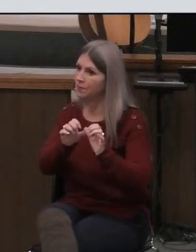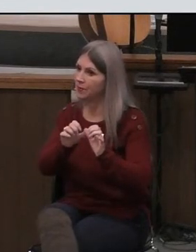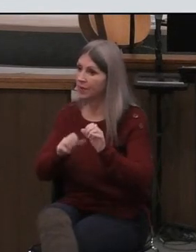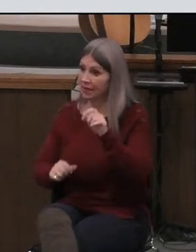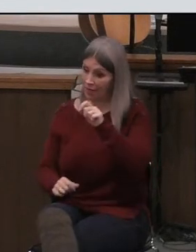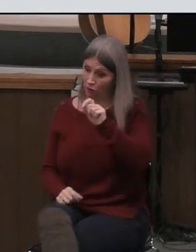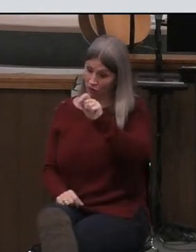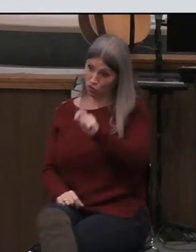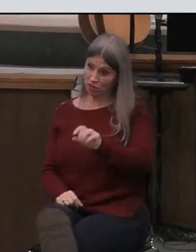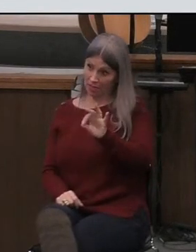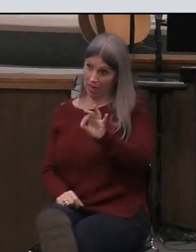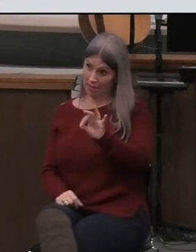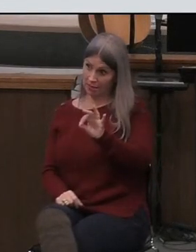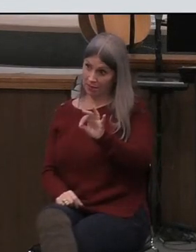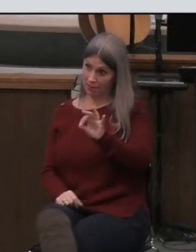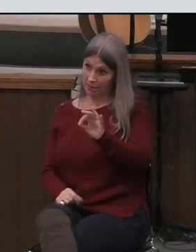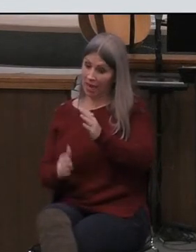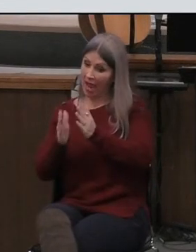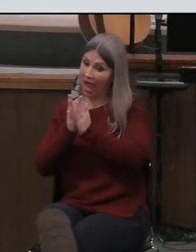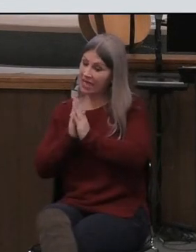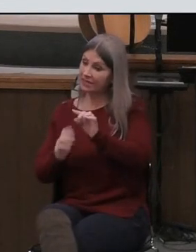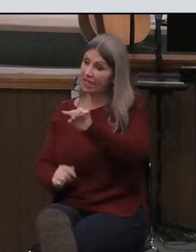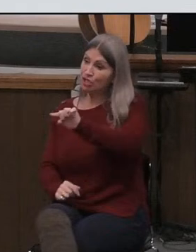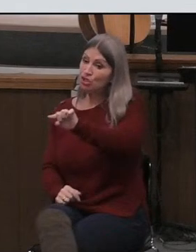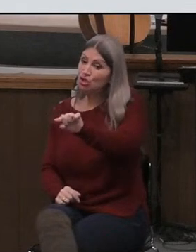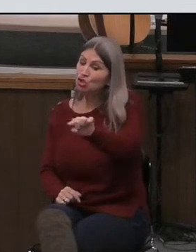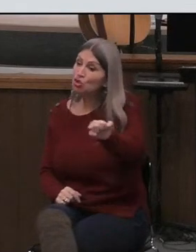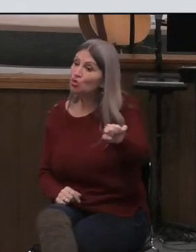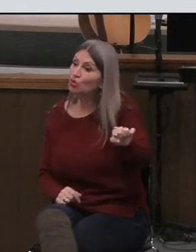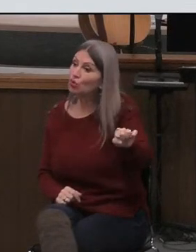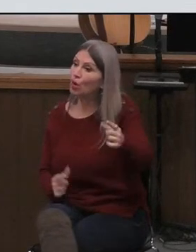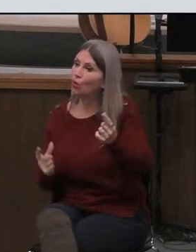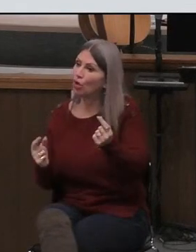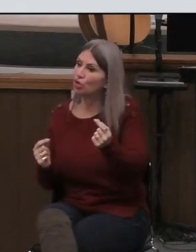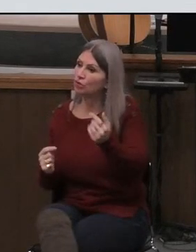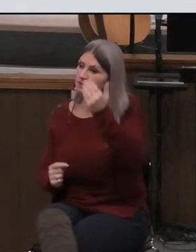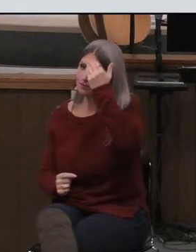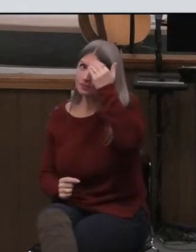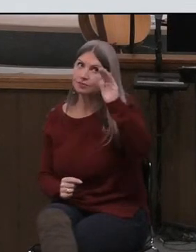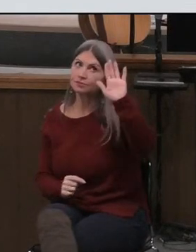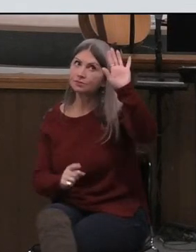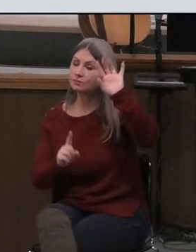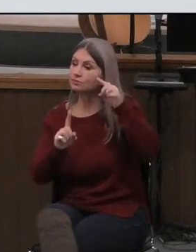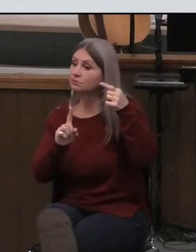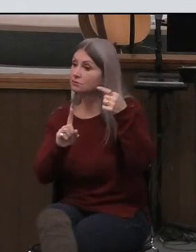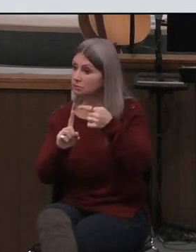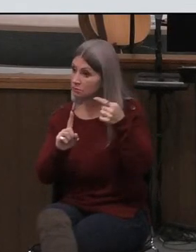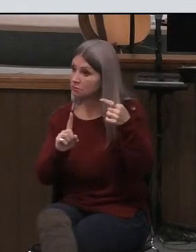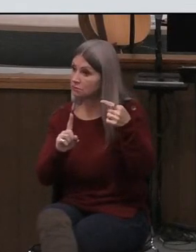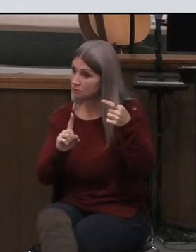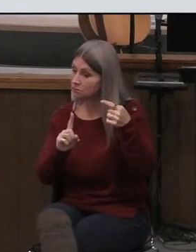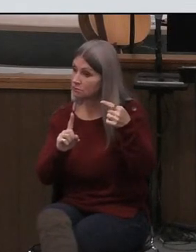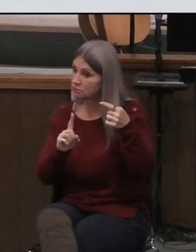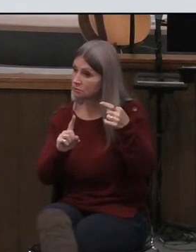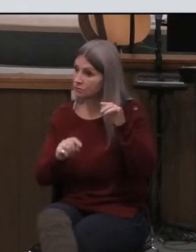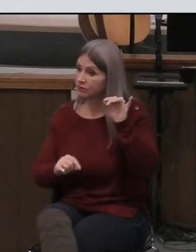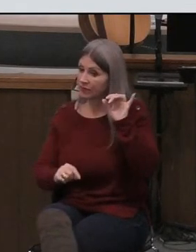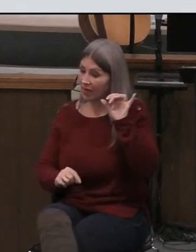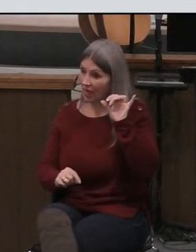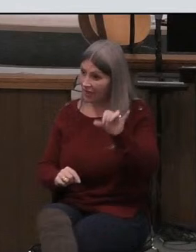that asking that you may be filled with the knowledge of his will. That filled